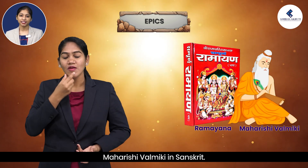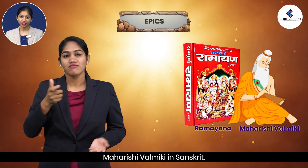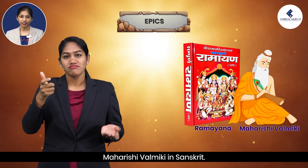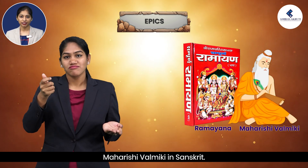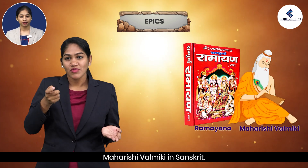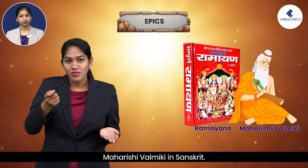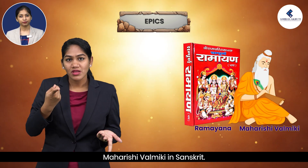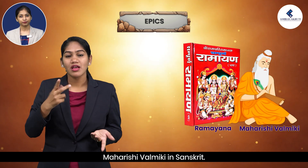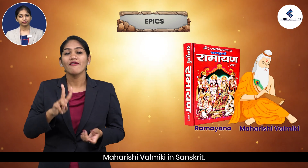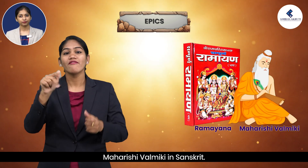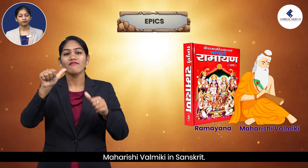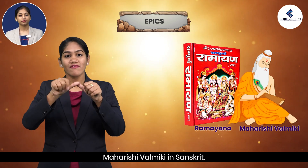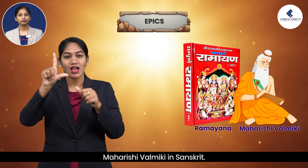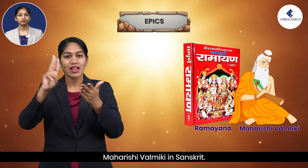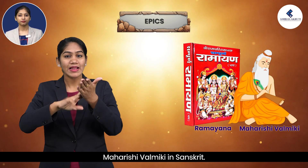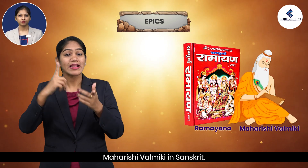in Sanskrit.